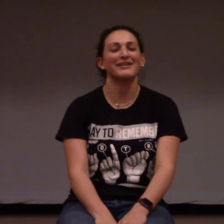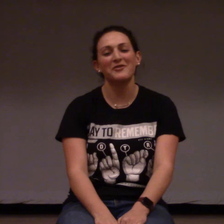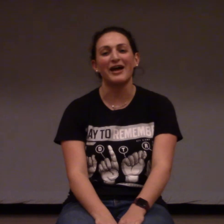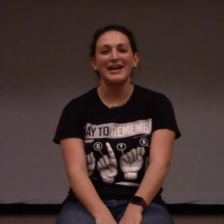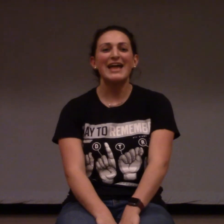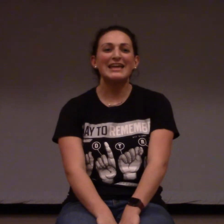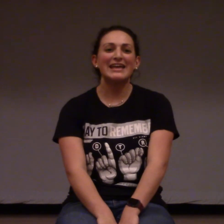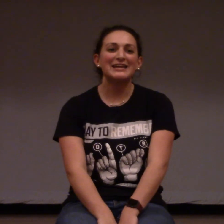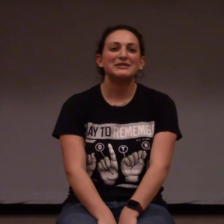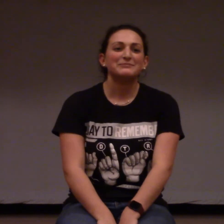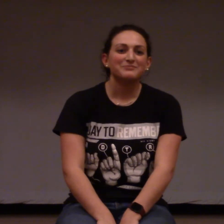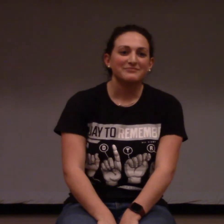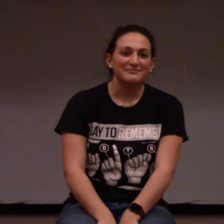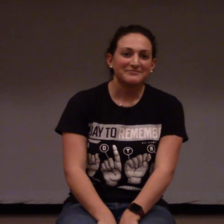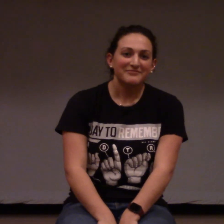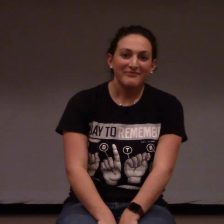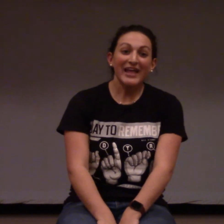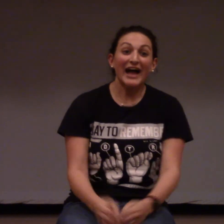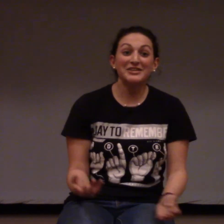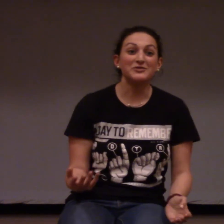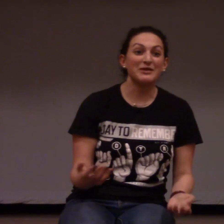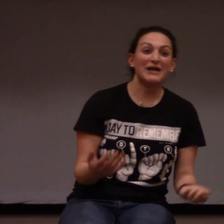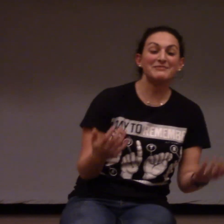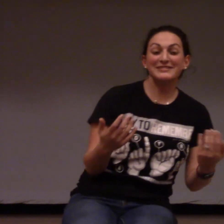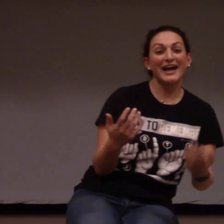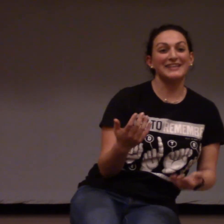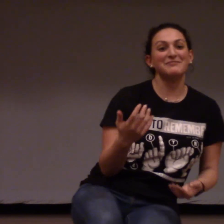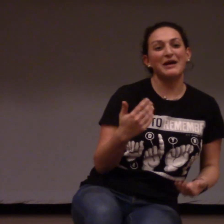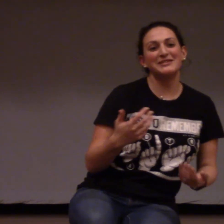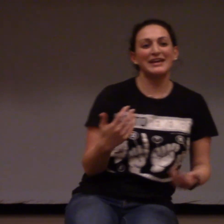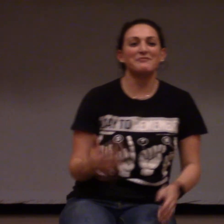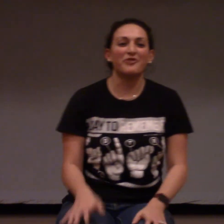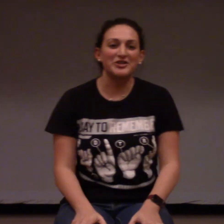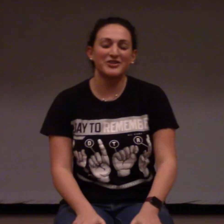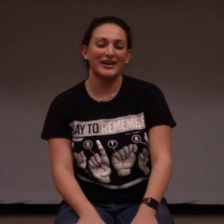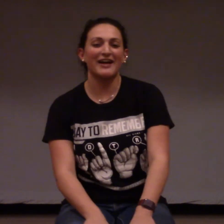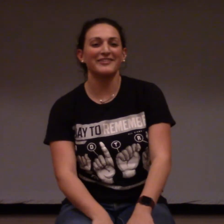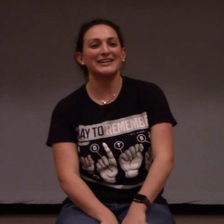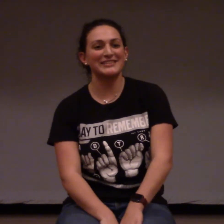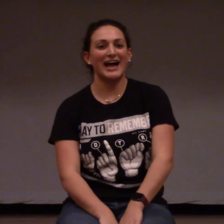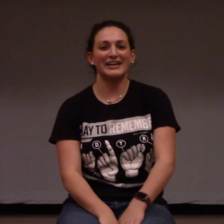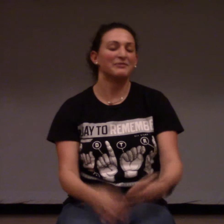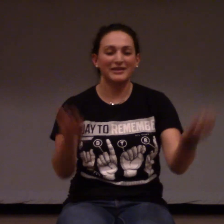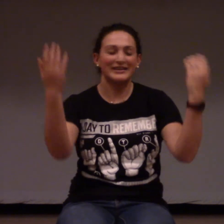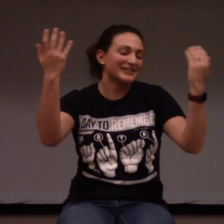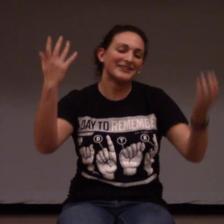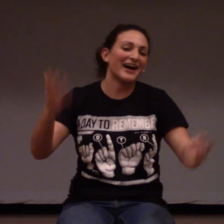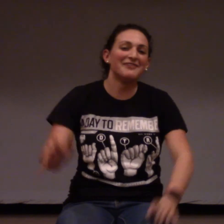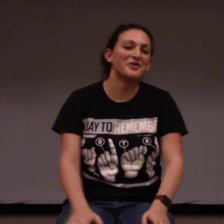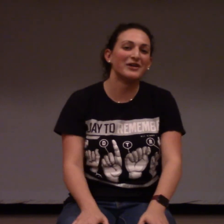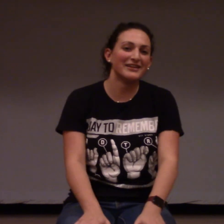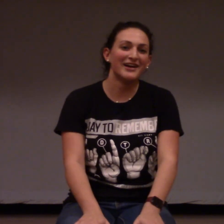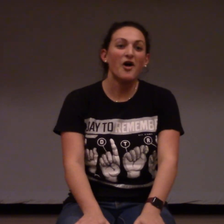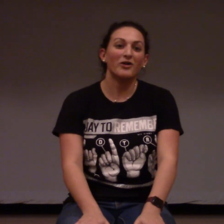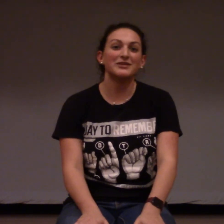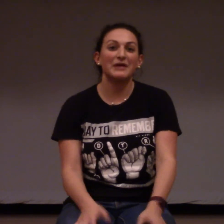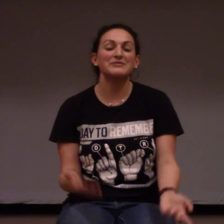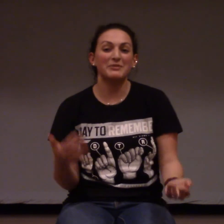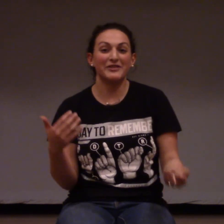you ever He- just sit there and just I do sign with him sometimes. while you Yeah, sit sometimes there to get watching? him frustrated, I'll like sign, and he'll be like, I have no idea. Or sometimes I'll be in the